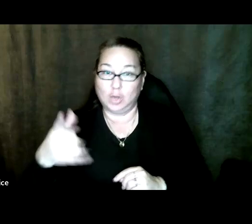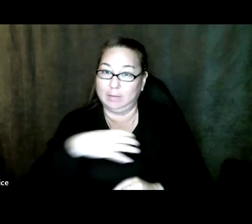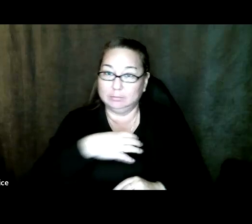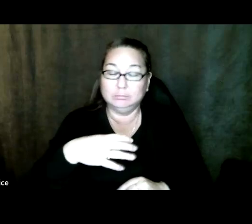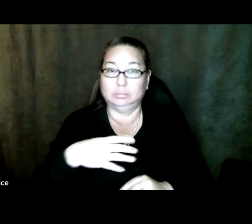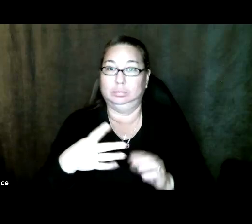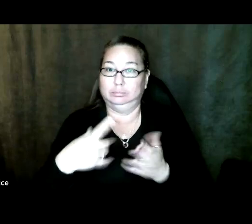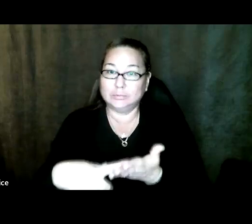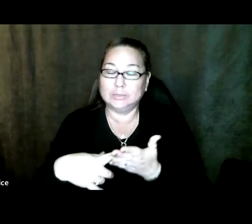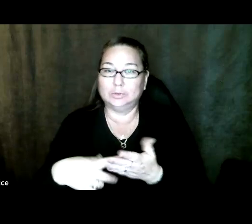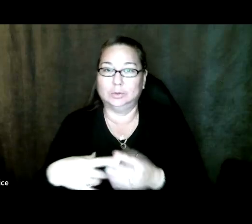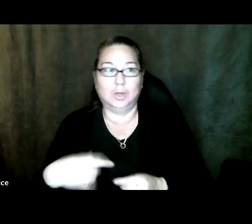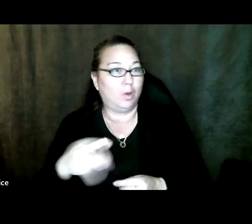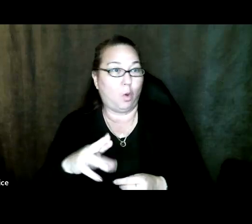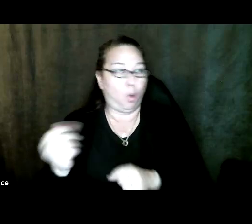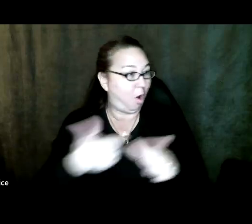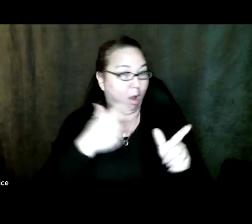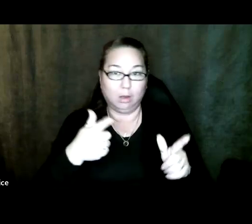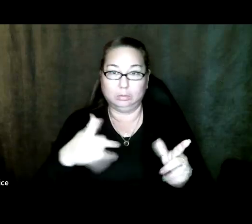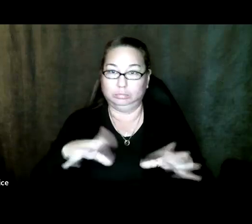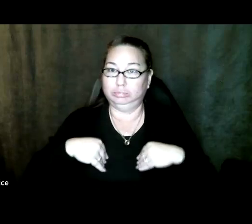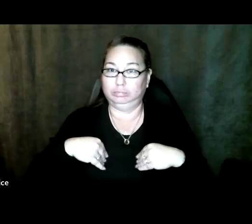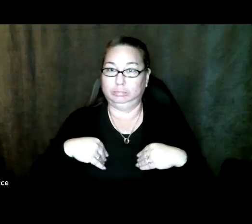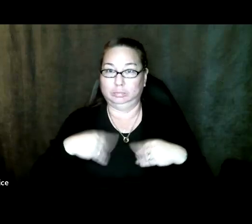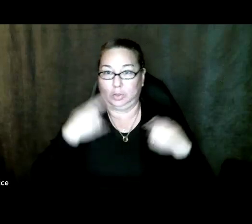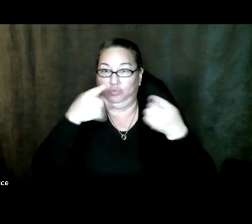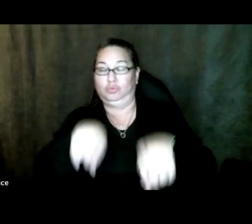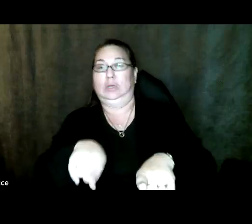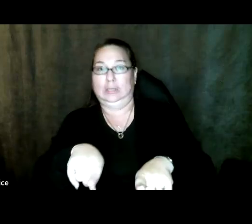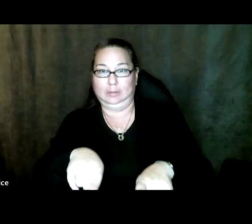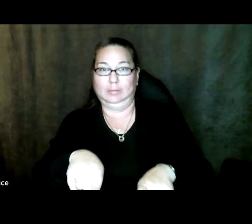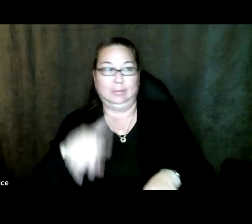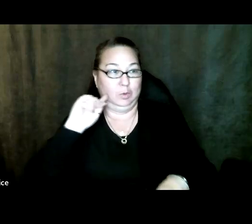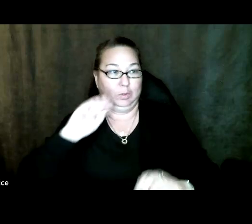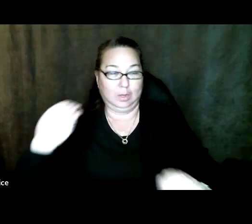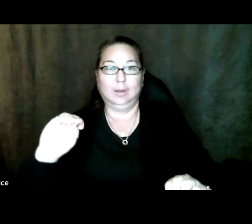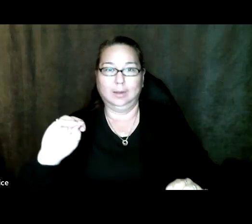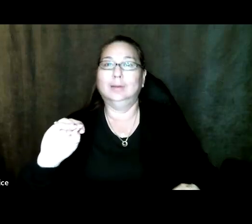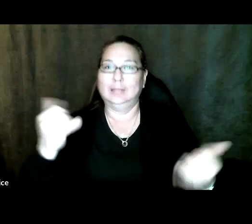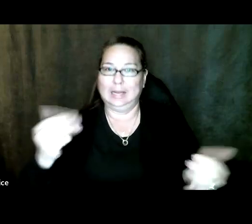motion? Is there any objection to approving the motion by unanimous consent? Hearing none, the meeting is